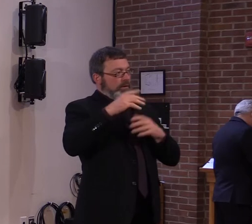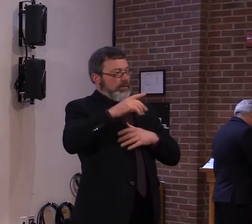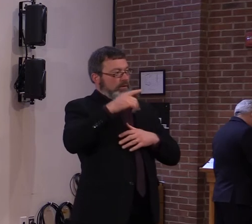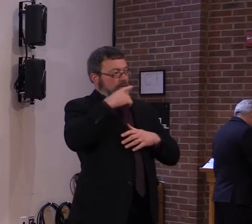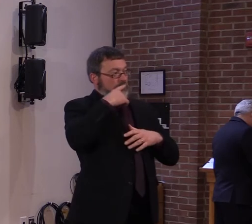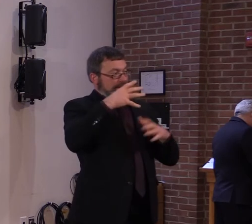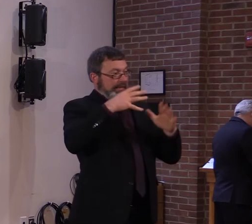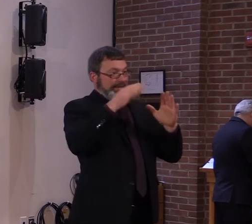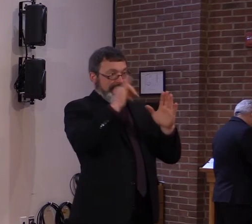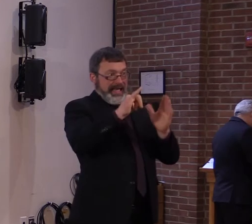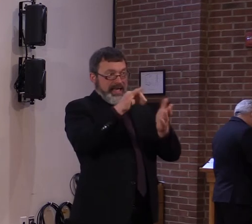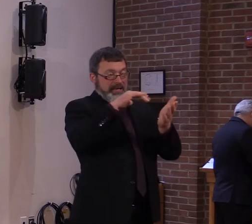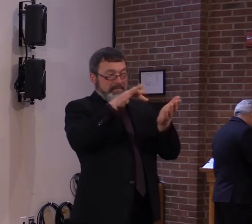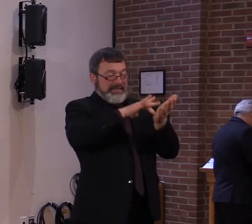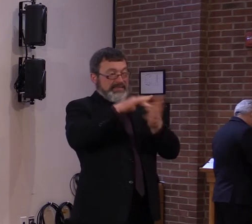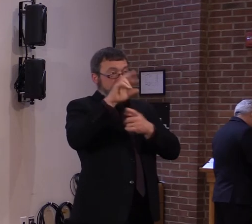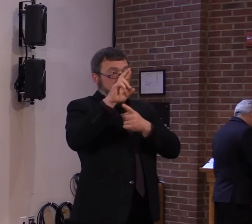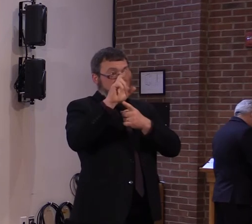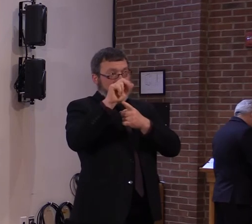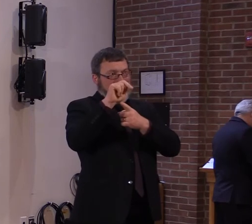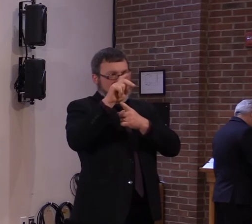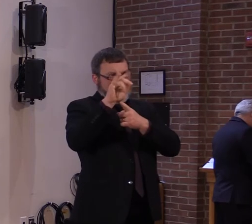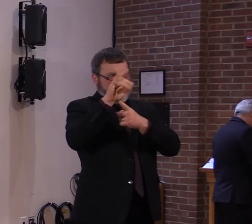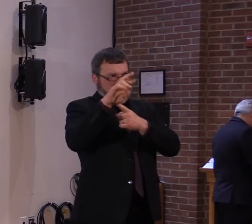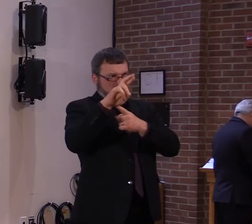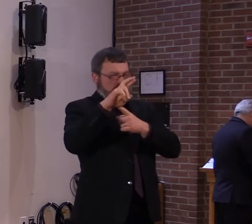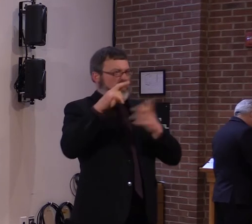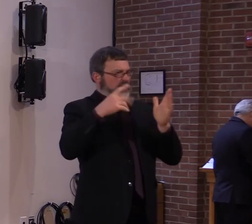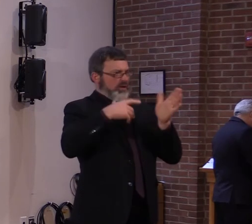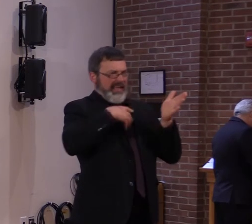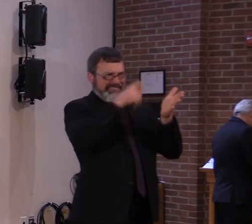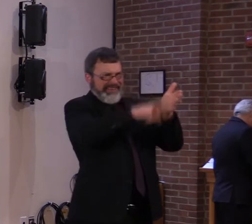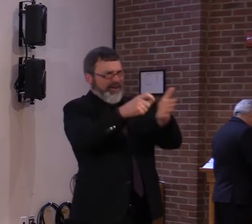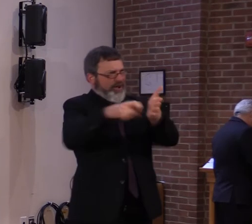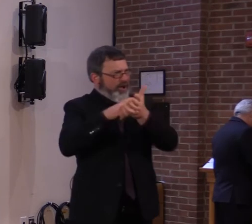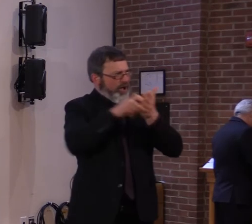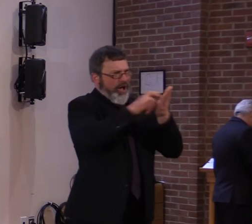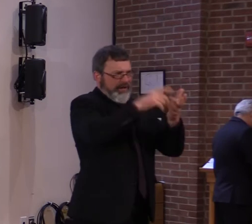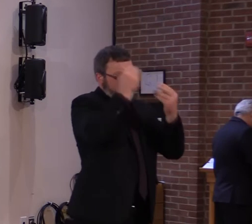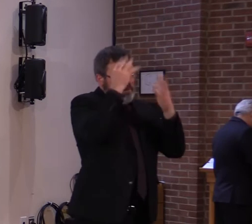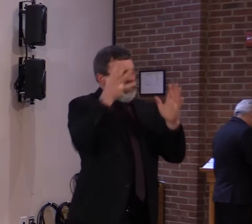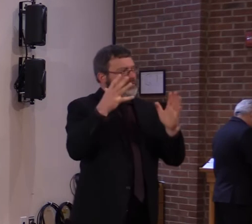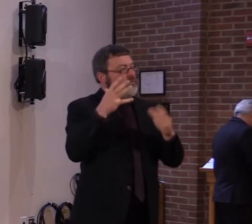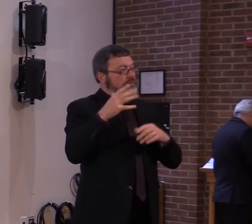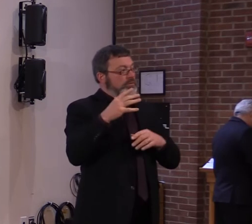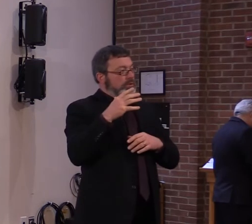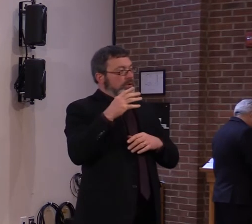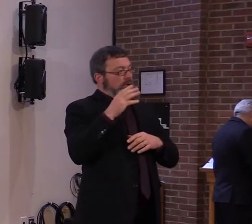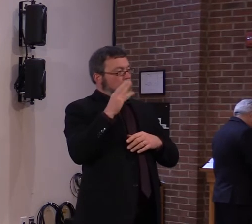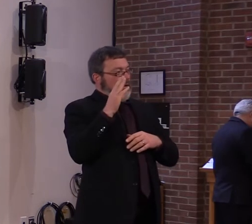was establishing it as one of the few things we could do for people in the hospital.